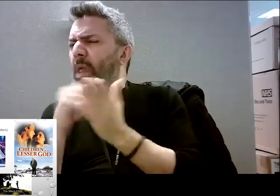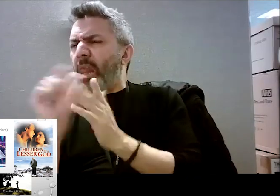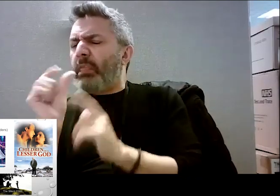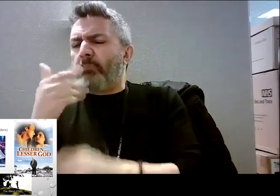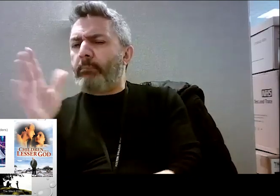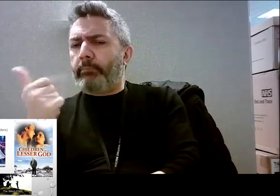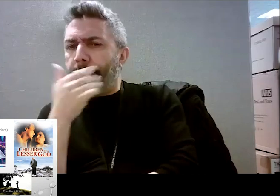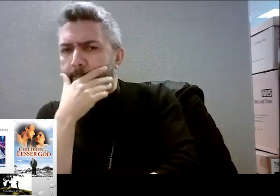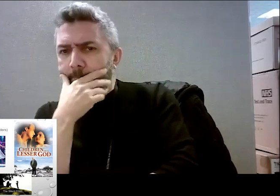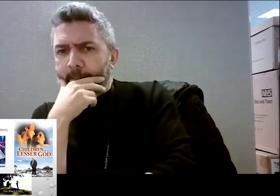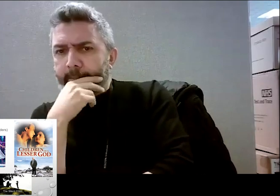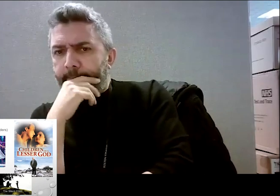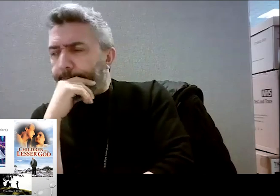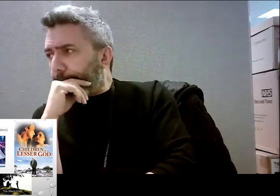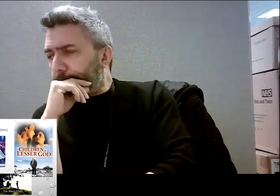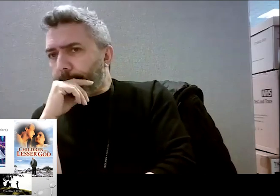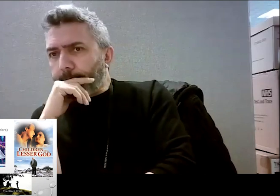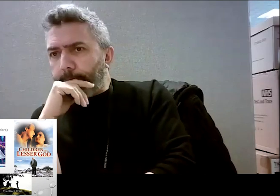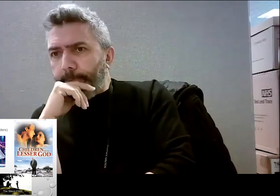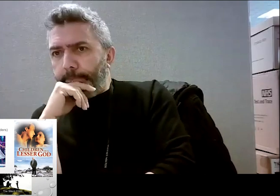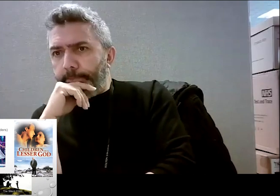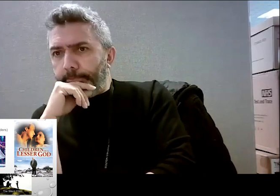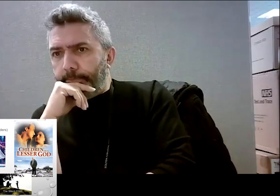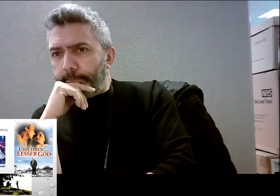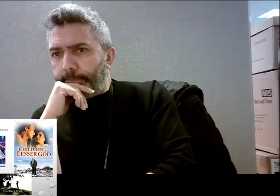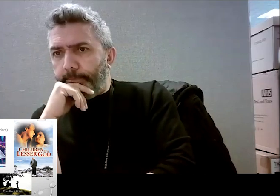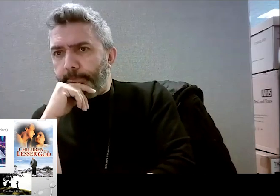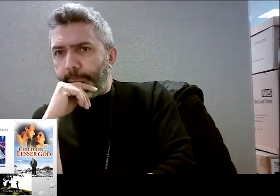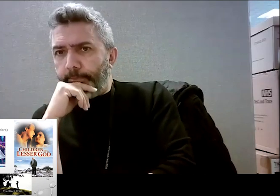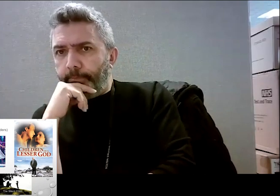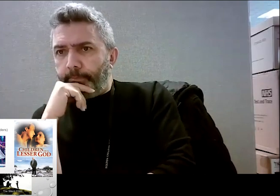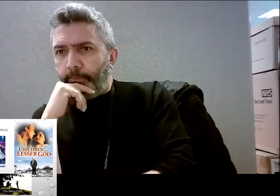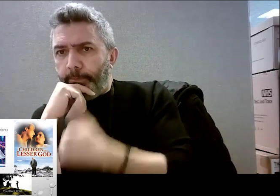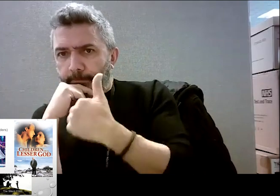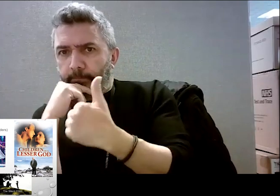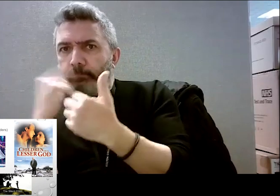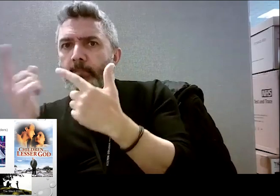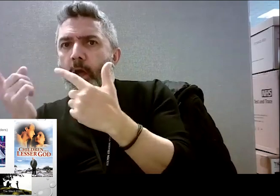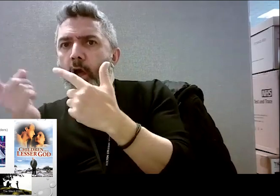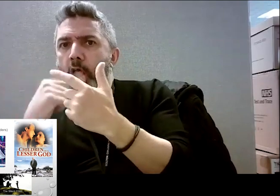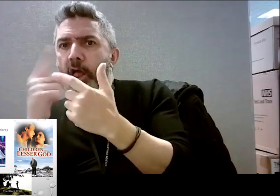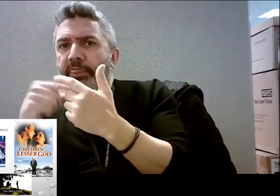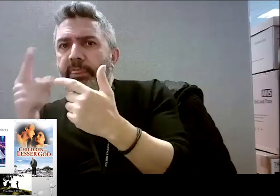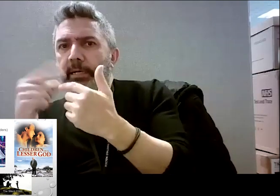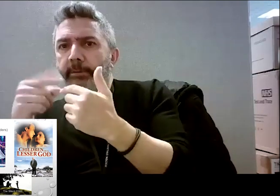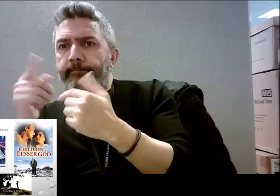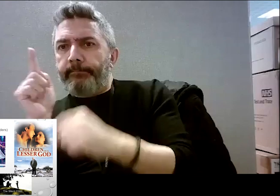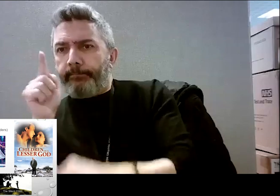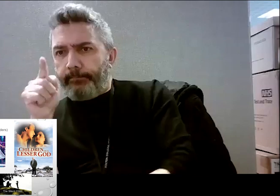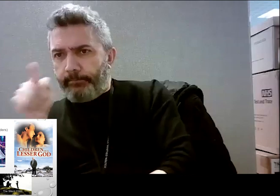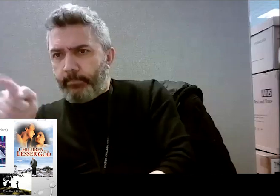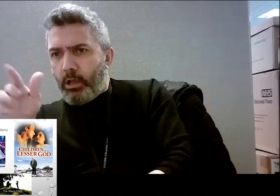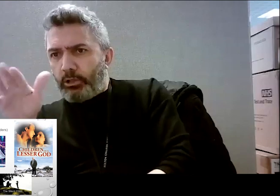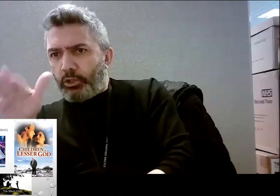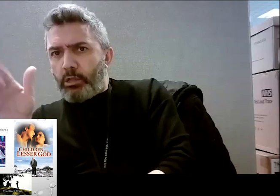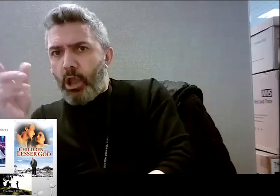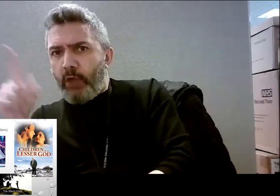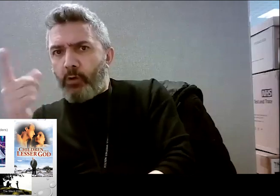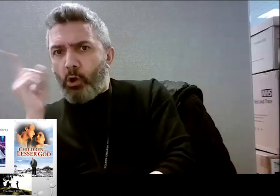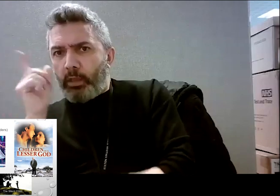I'm not sure if it's free on YouTube. You can have a watch of that, possibly. That's quite good. We've got Children